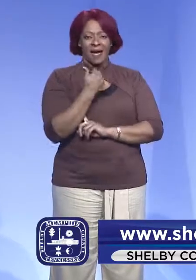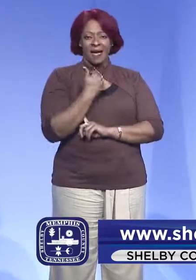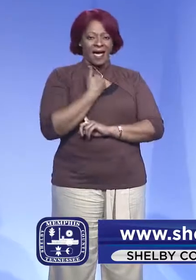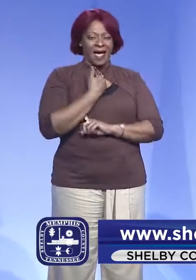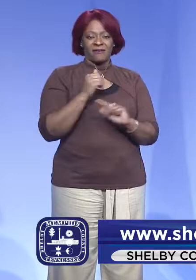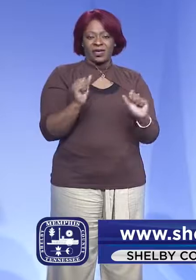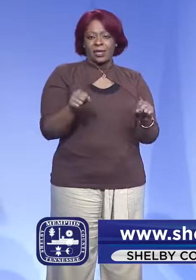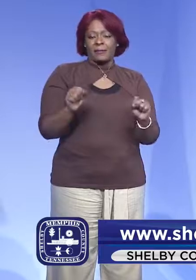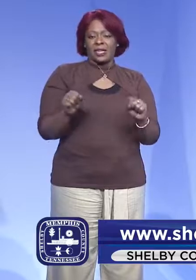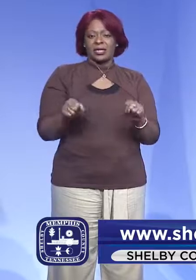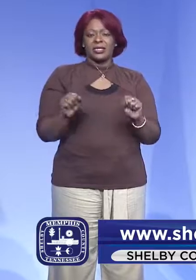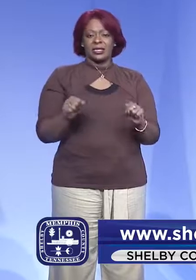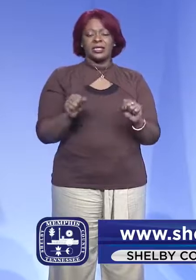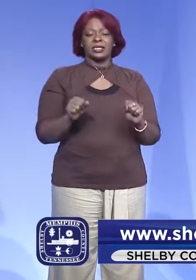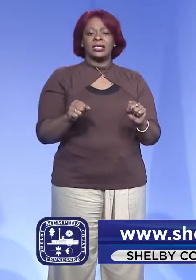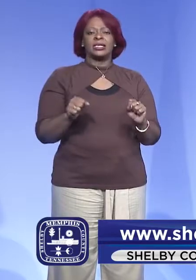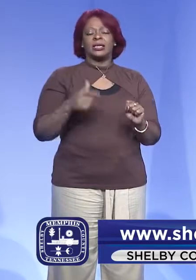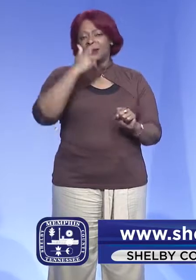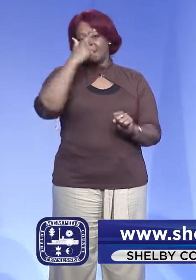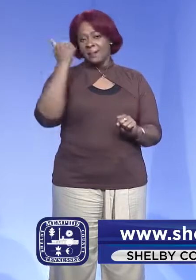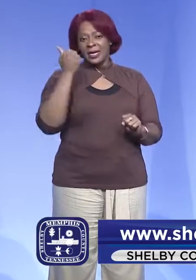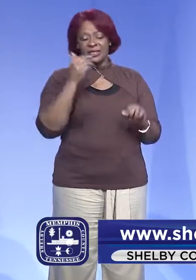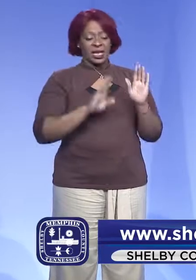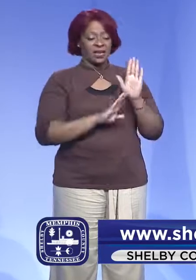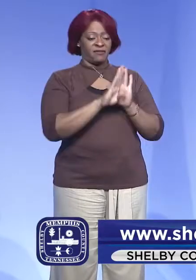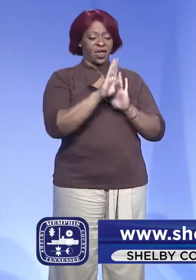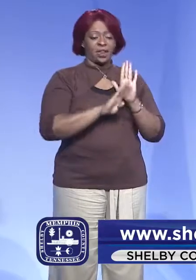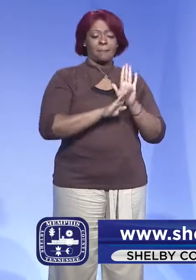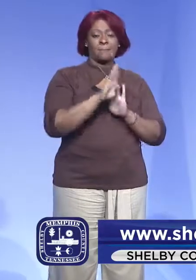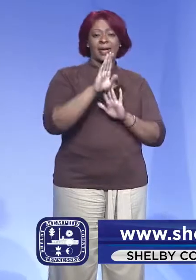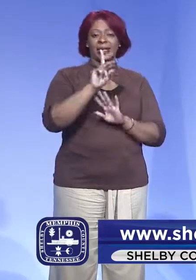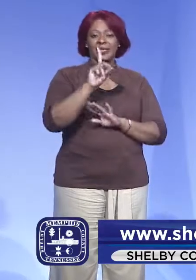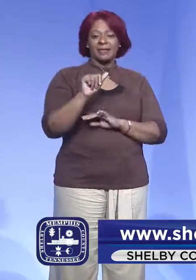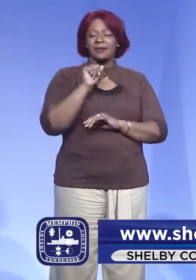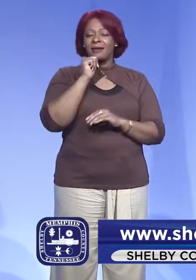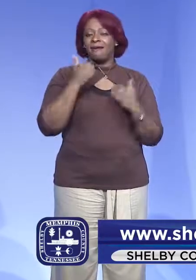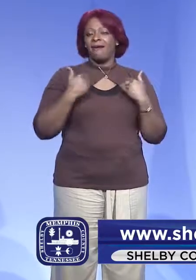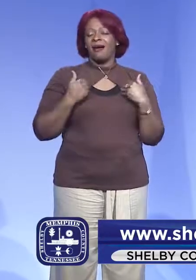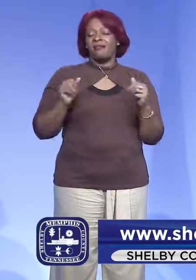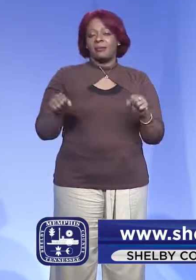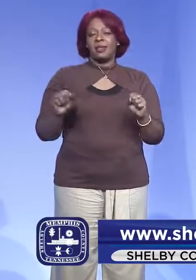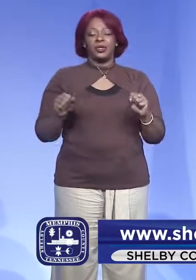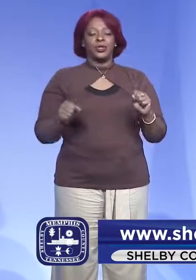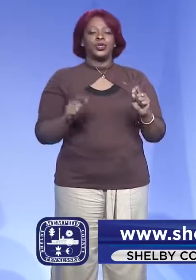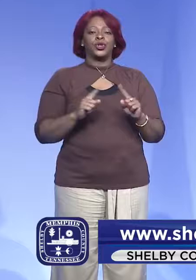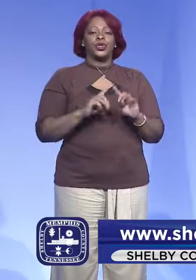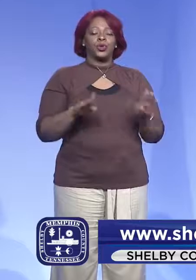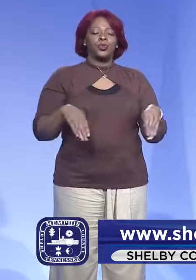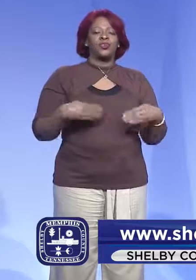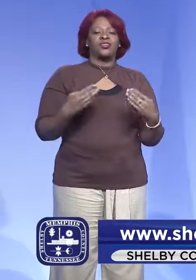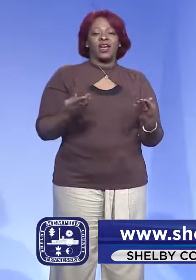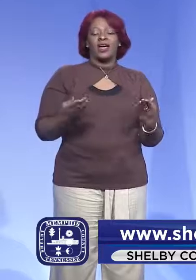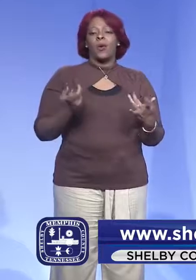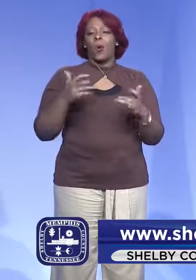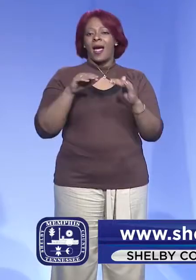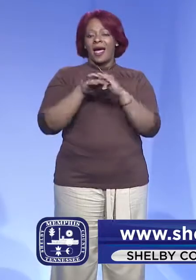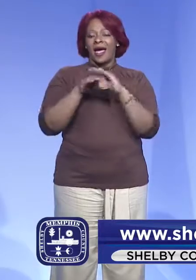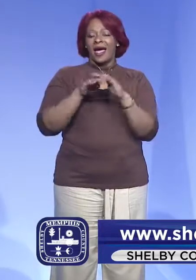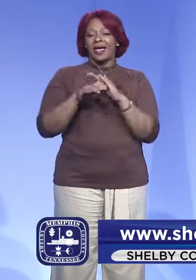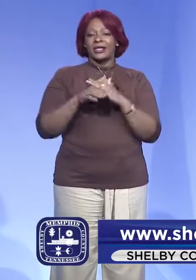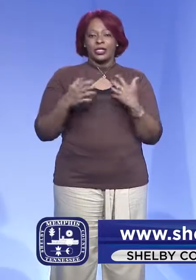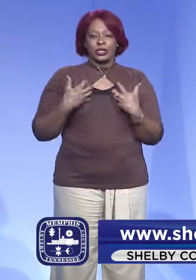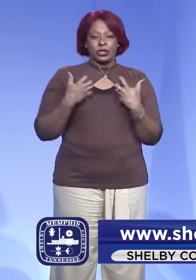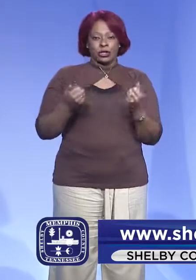the ability to, because of developmental disabilities, don't have the ability to provide, to access the care